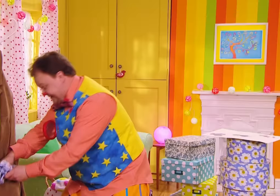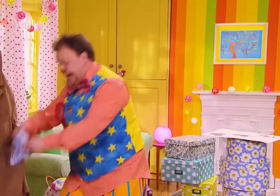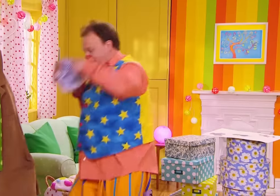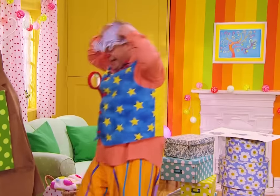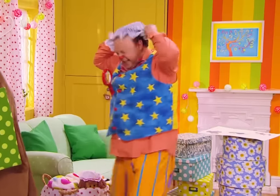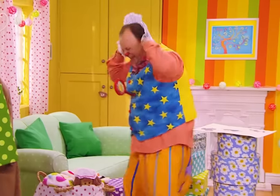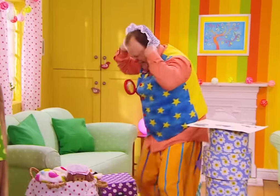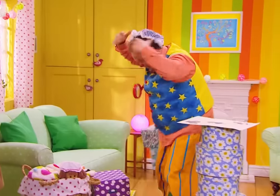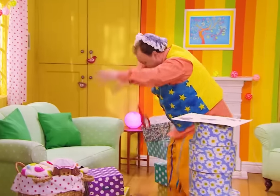Stop!